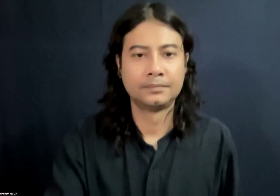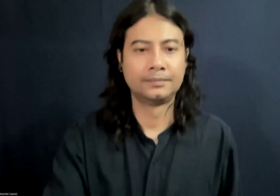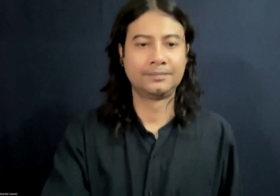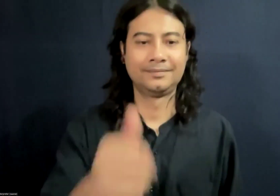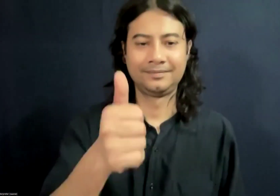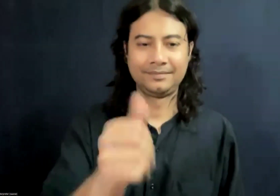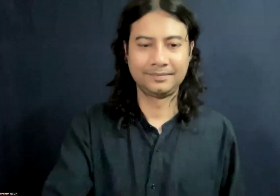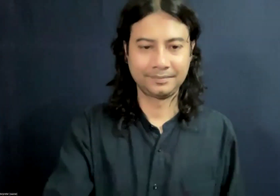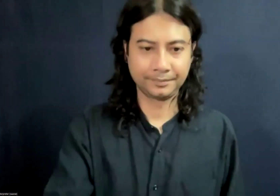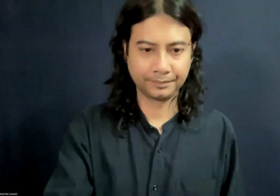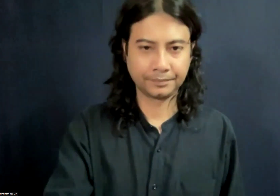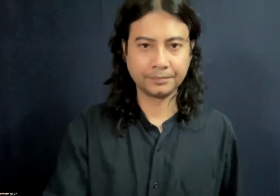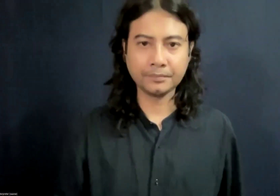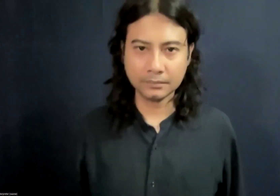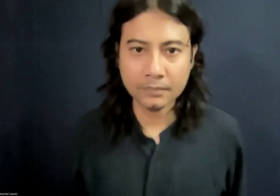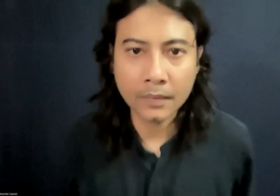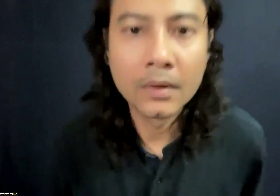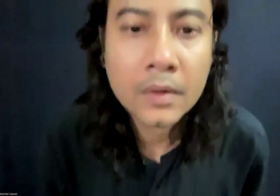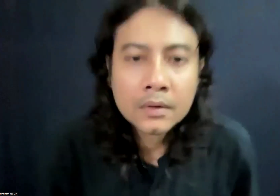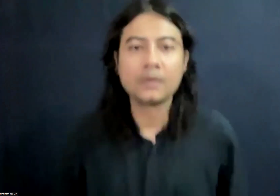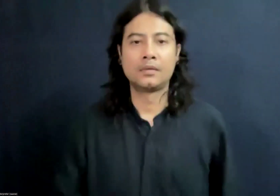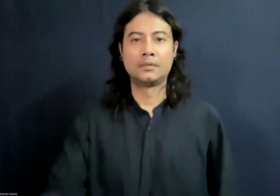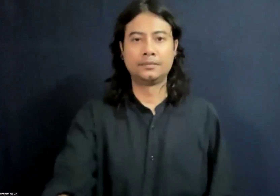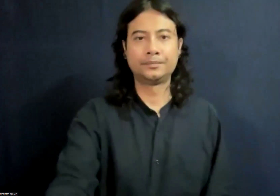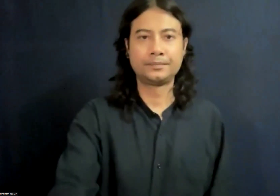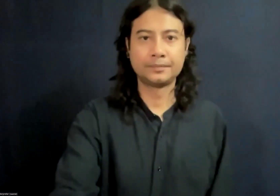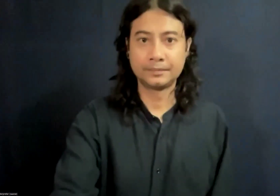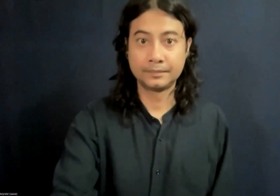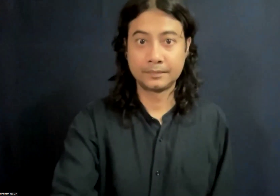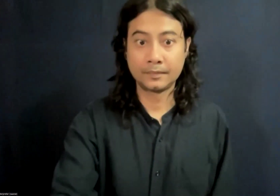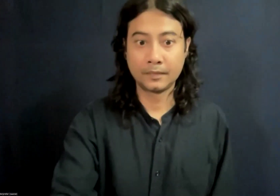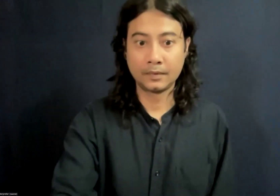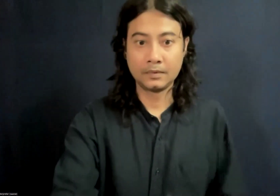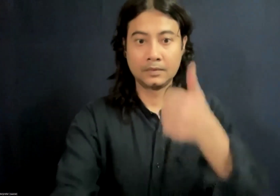Yeah. So let's begin our third topic,